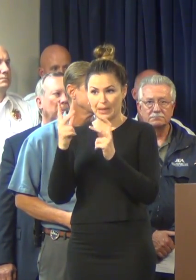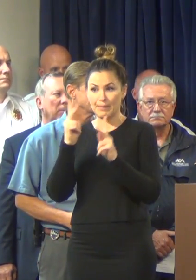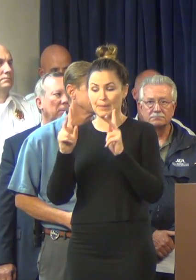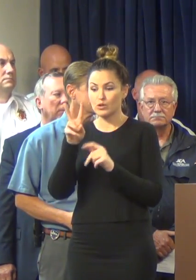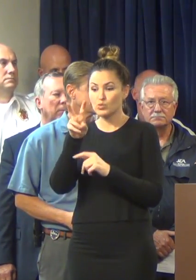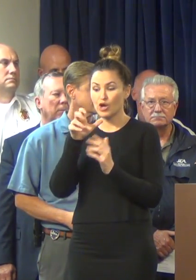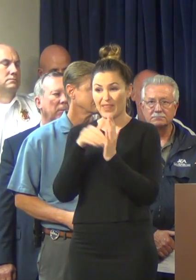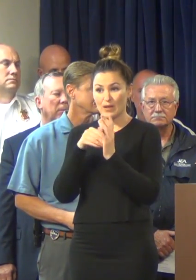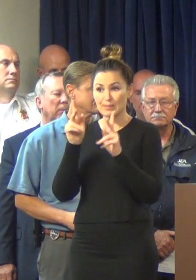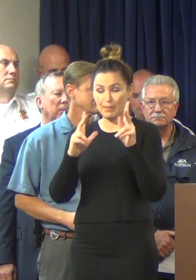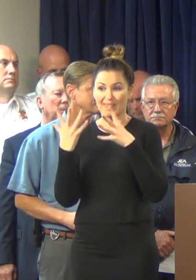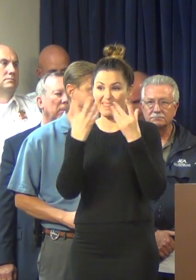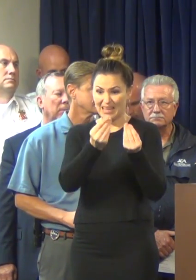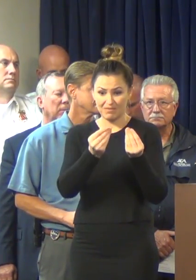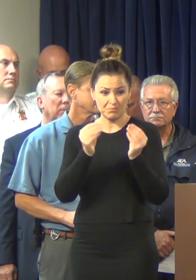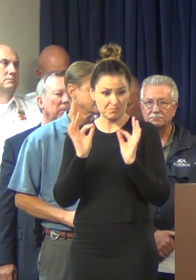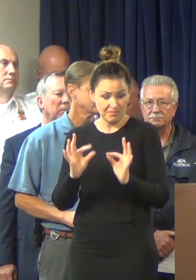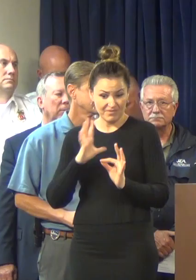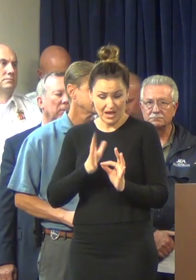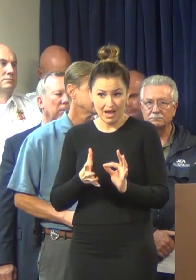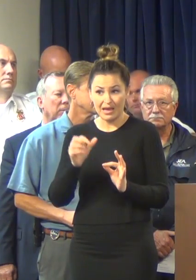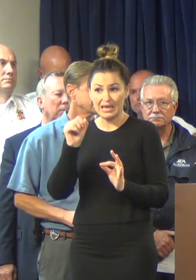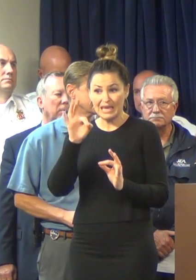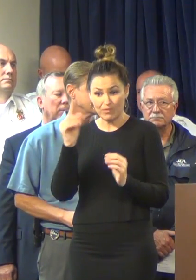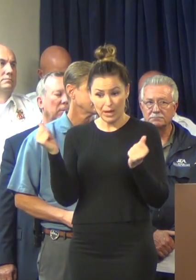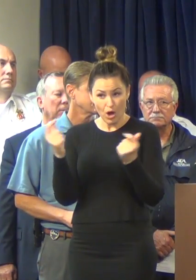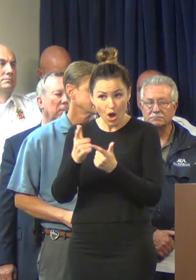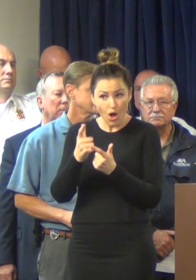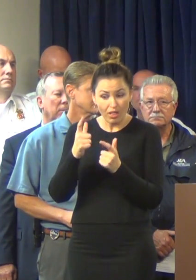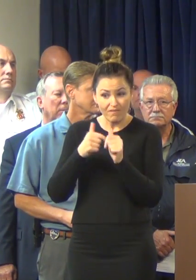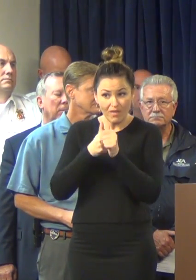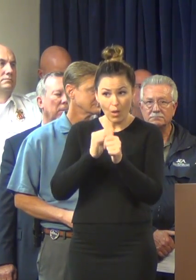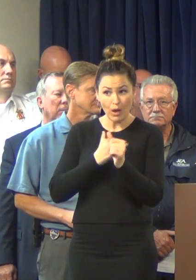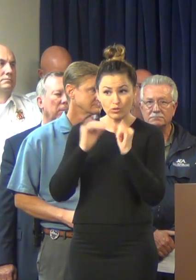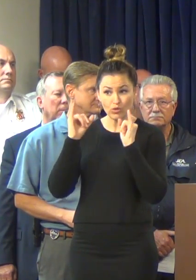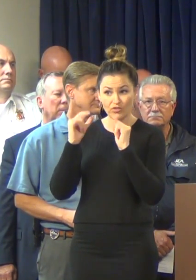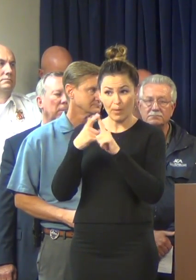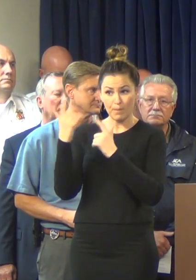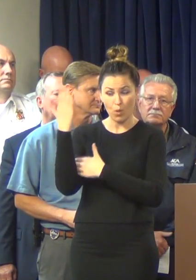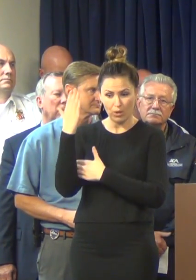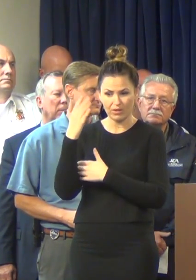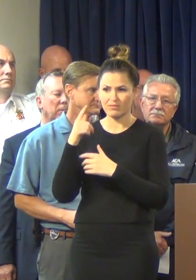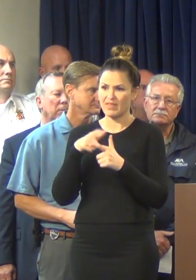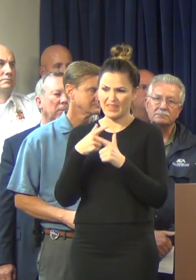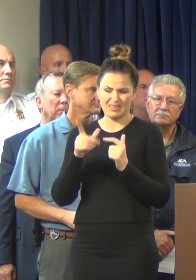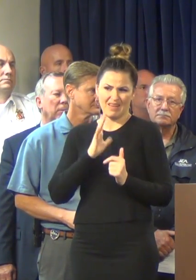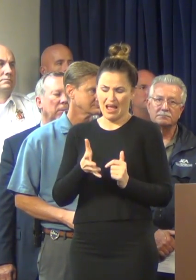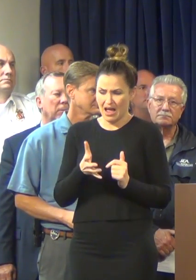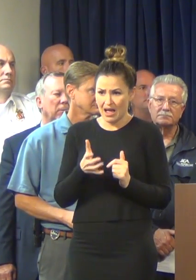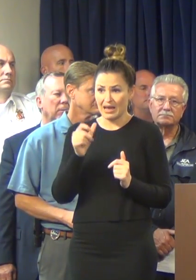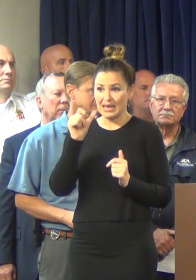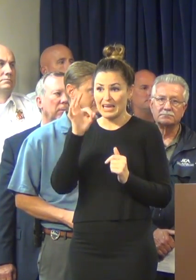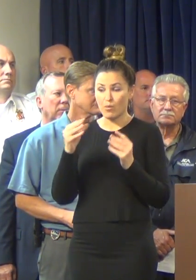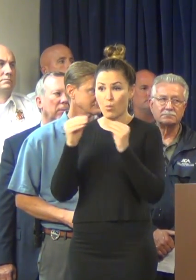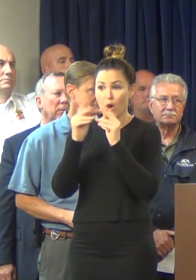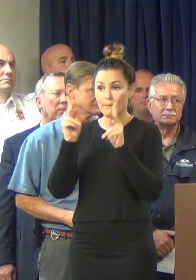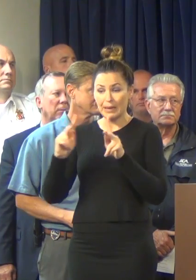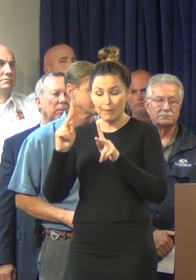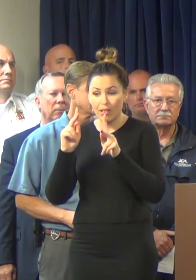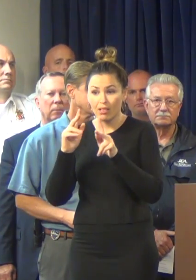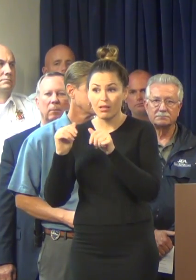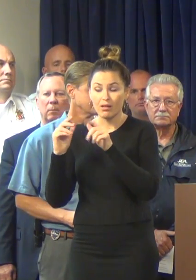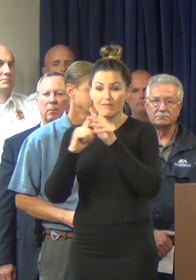asked to leave. So if everyone did it in the timetable that we laid out, we've got plenty of roadway for them to do that. If we add people to that equation, we need to